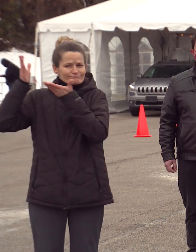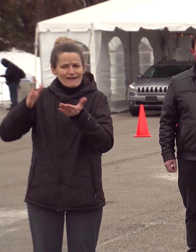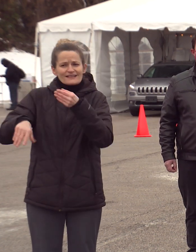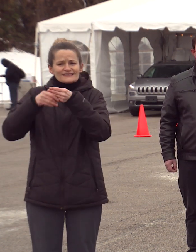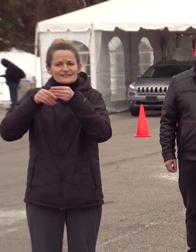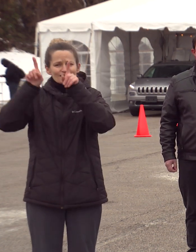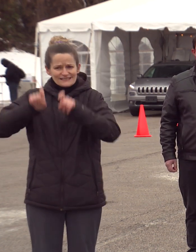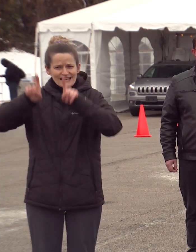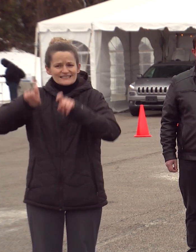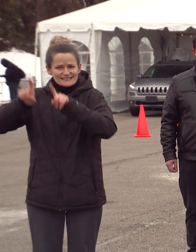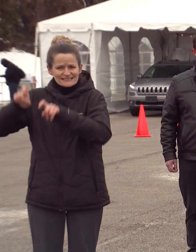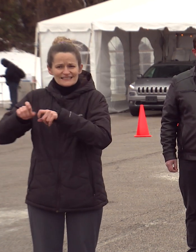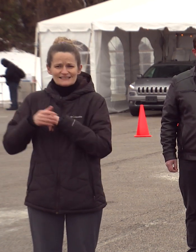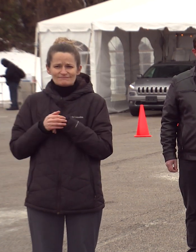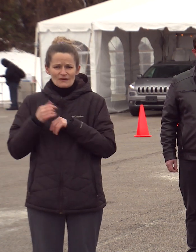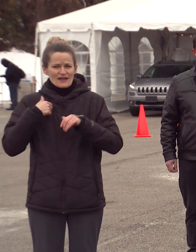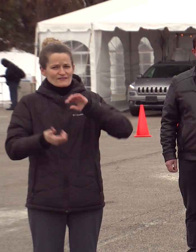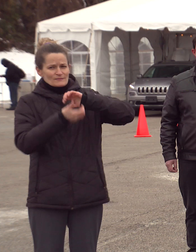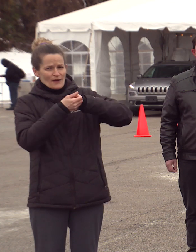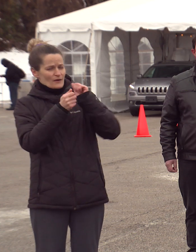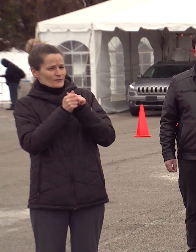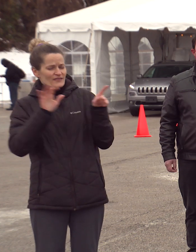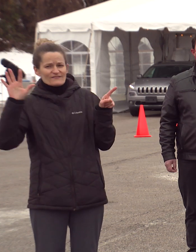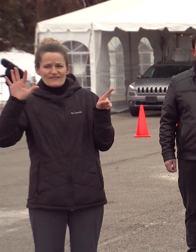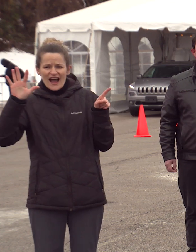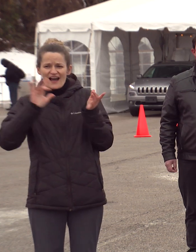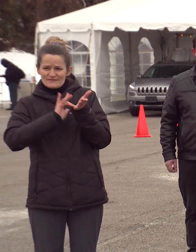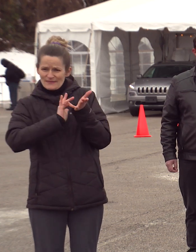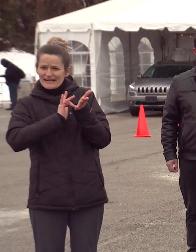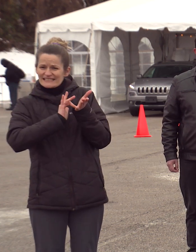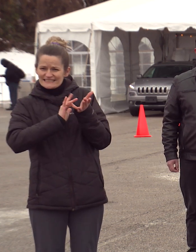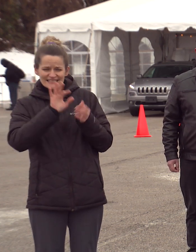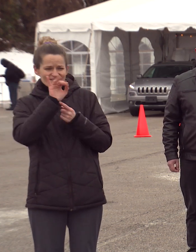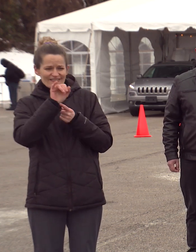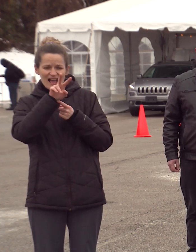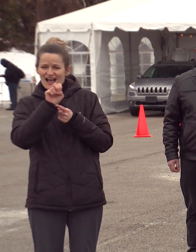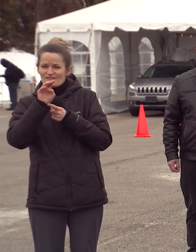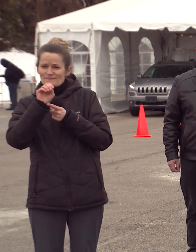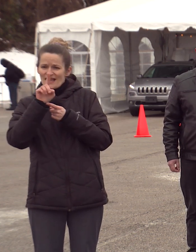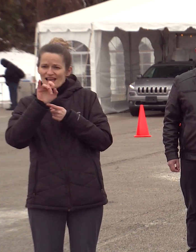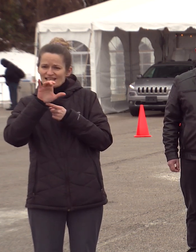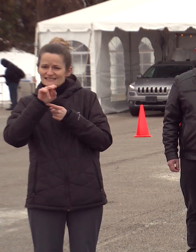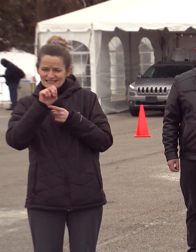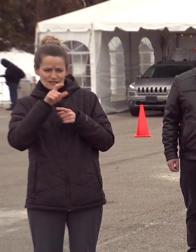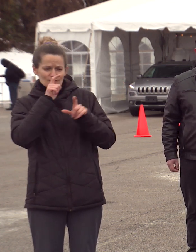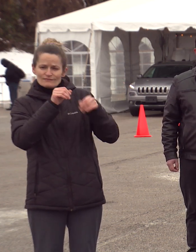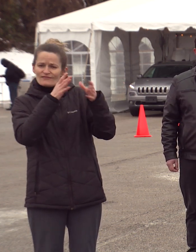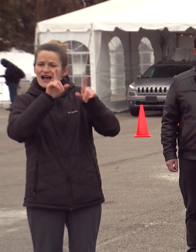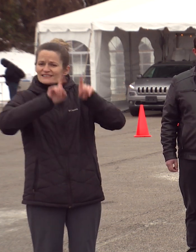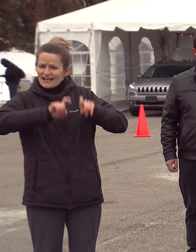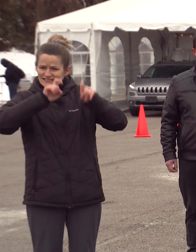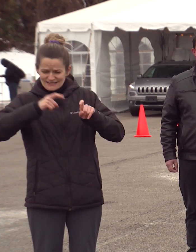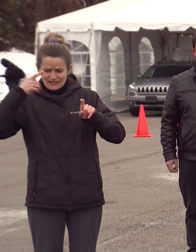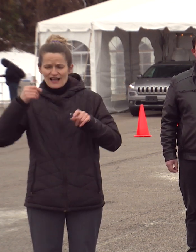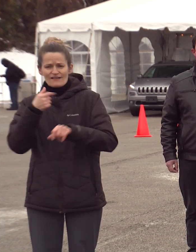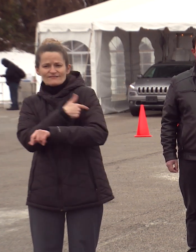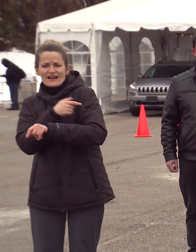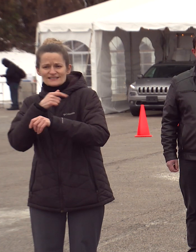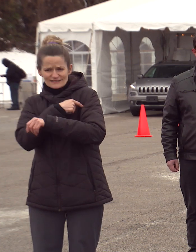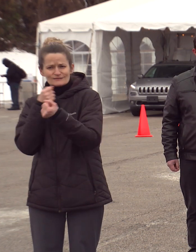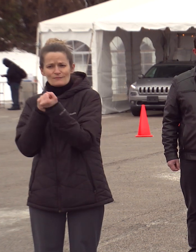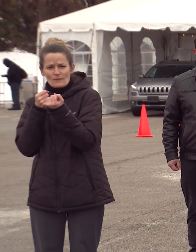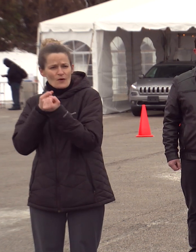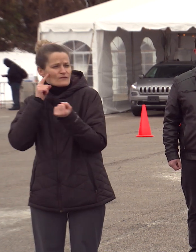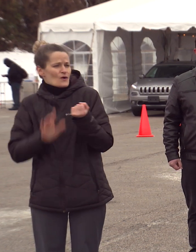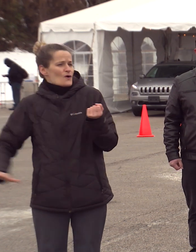partner, 5 Medicine, who is providing employee testing here, as well as vaccination support across the city. I'll begin